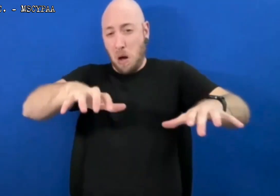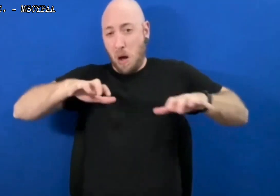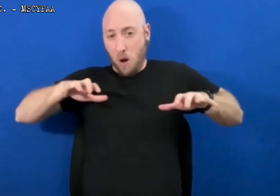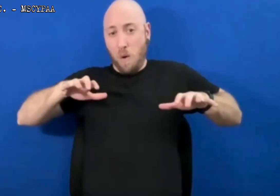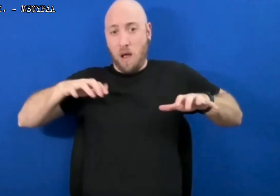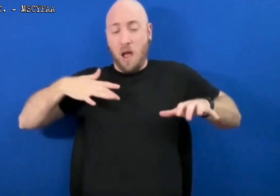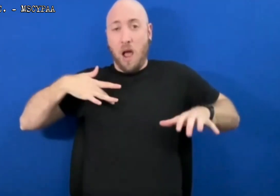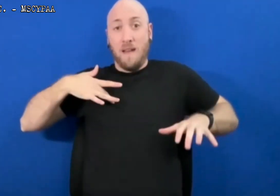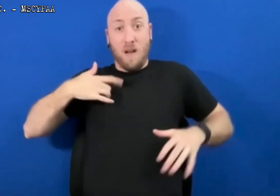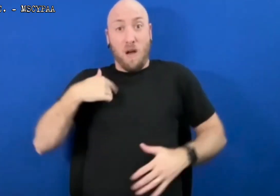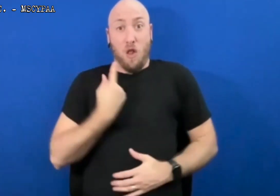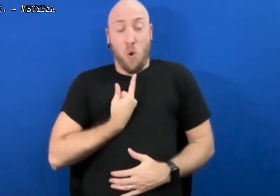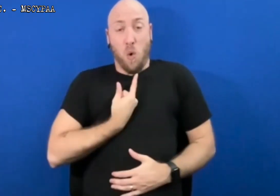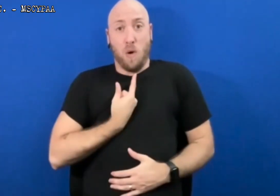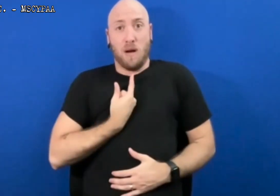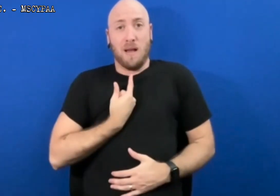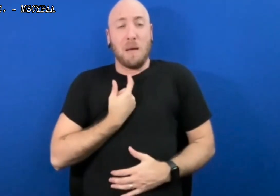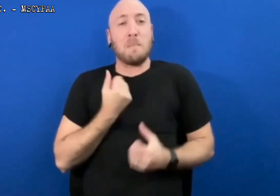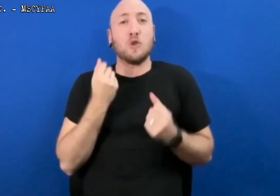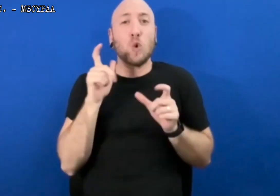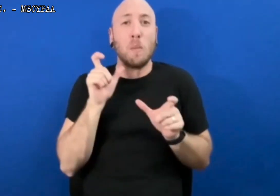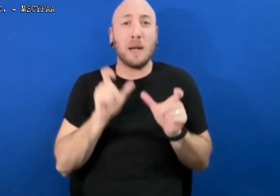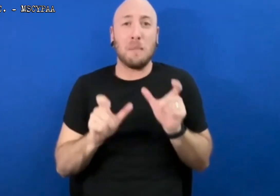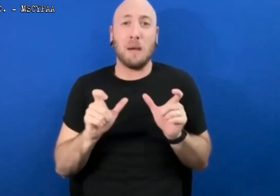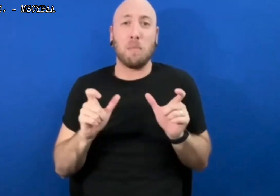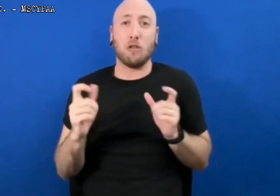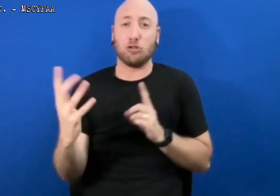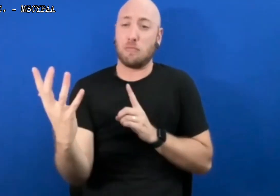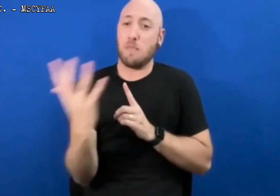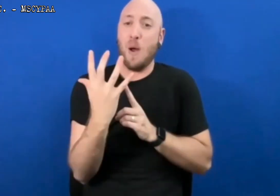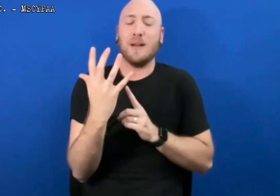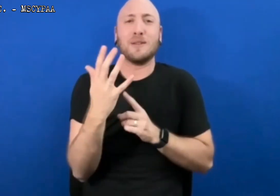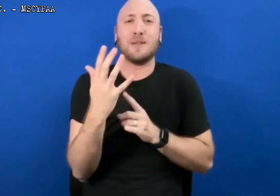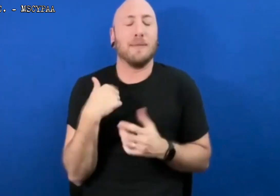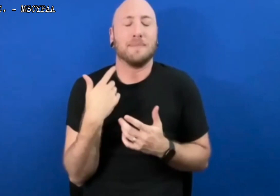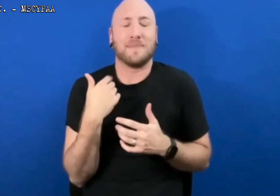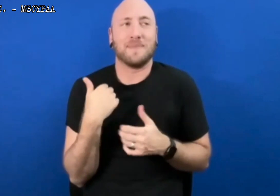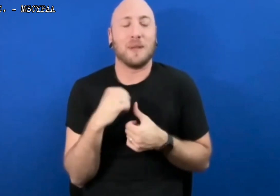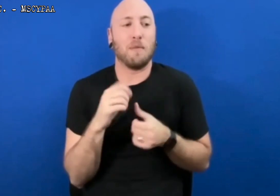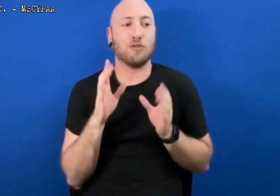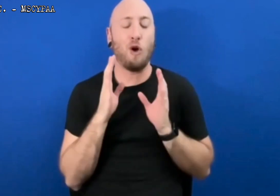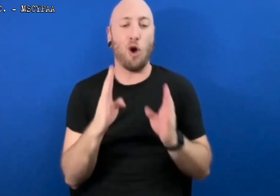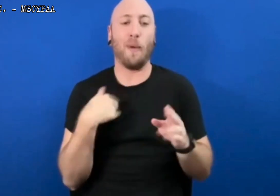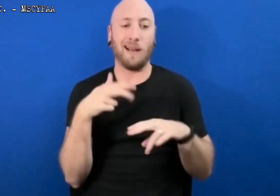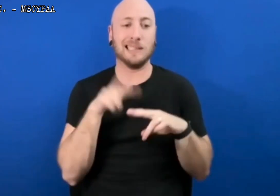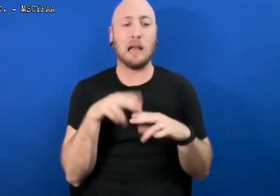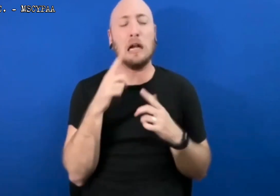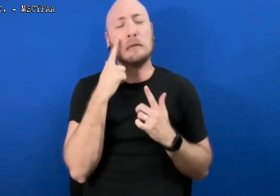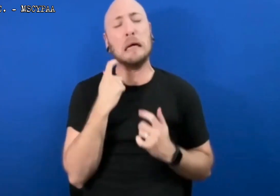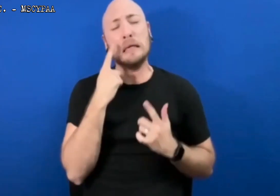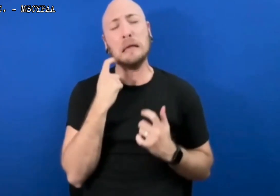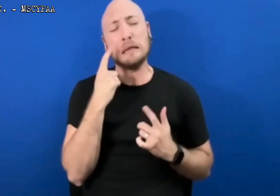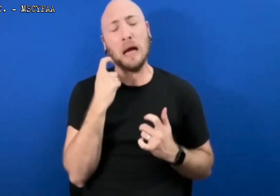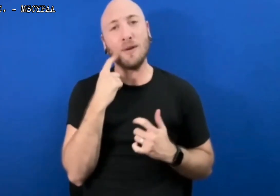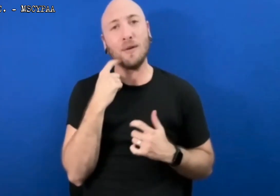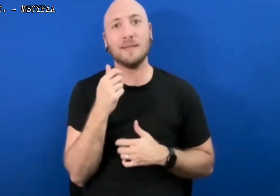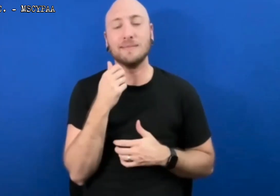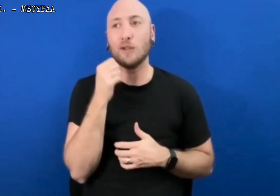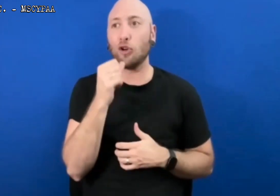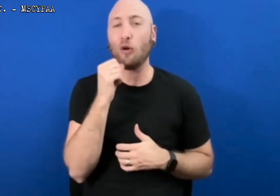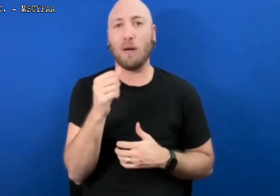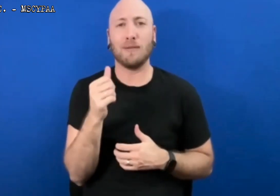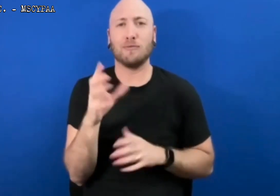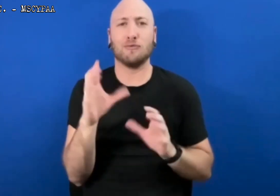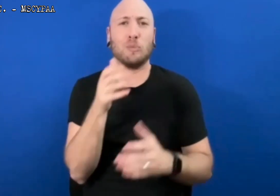ended up crying, and I was crying in the hallway, and some girls from New York just like scooped me up, and they were like, "It's gonna be okay. You're gonna get through this."